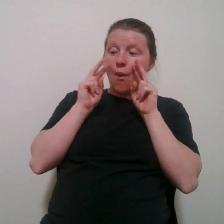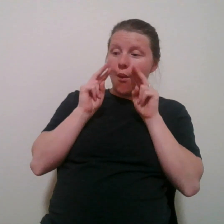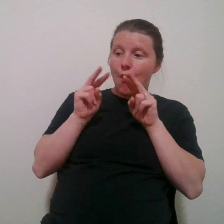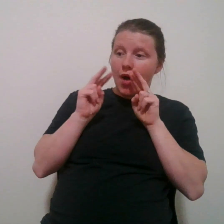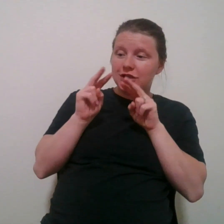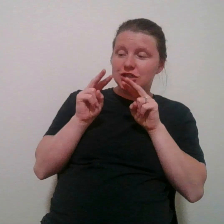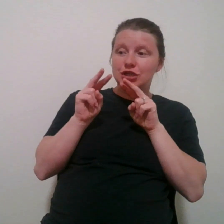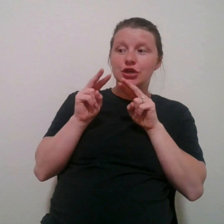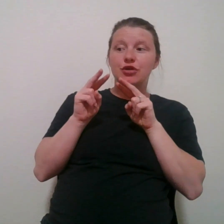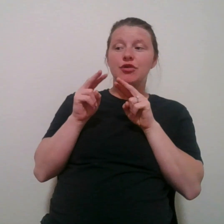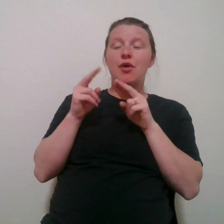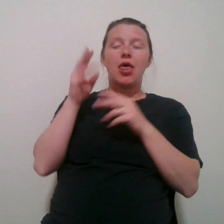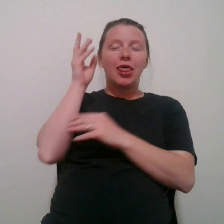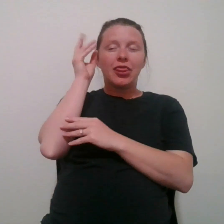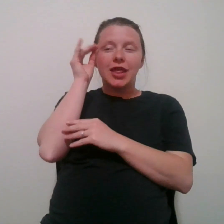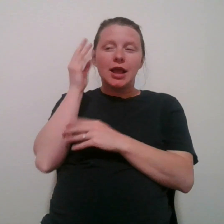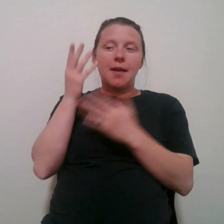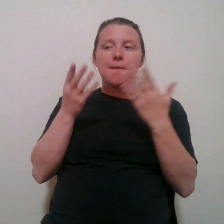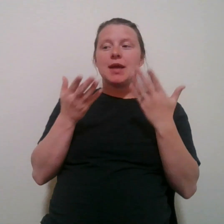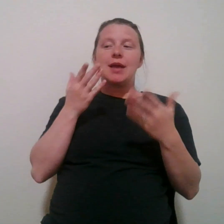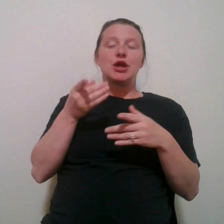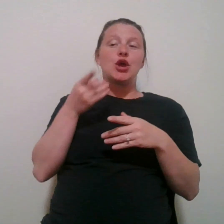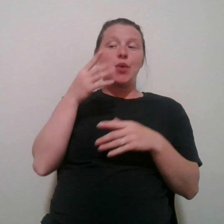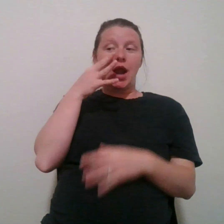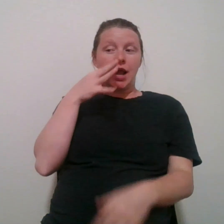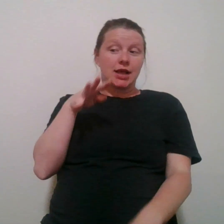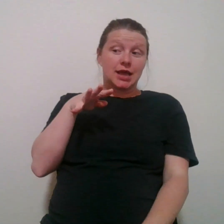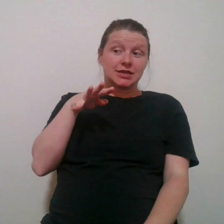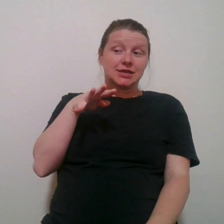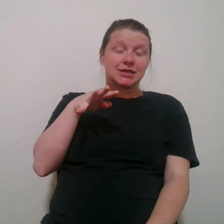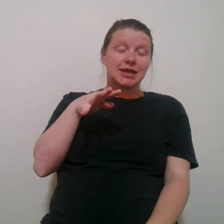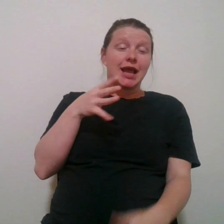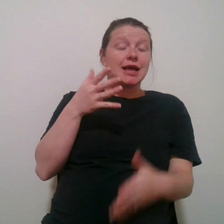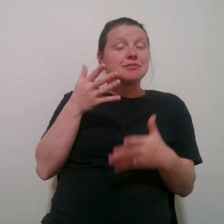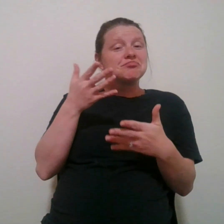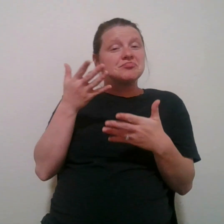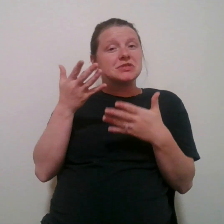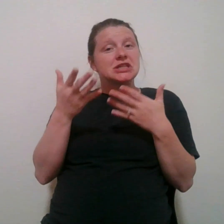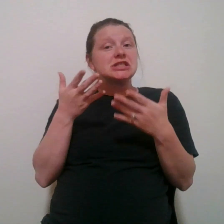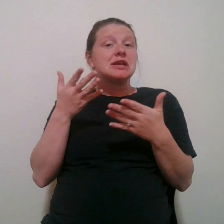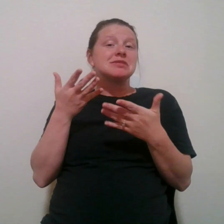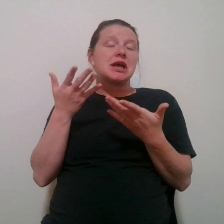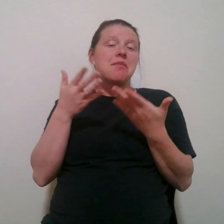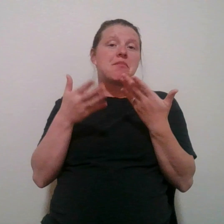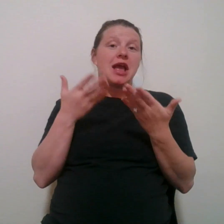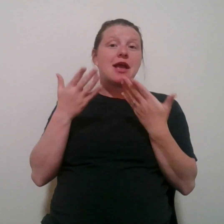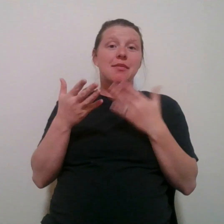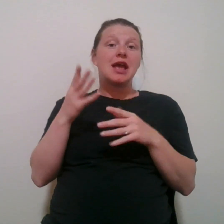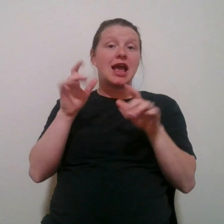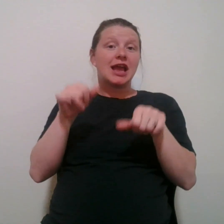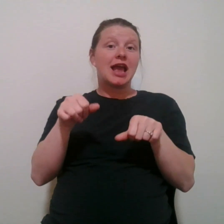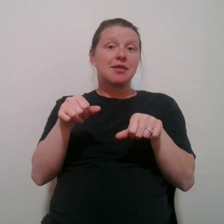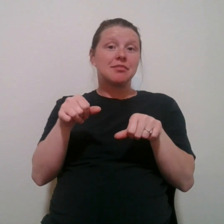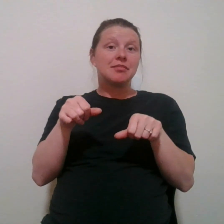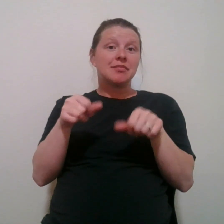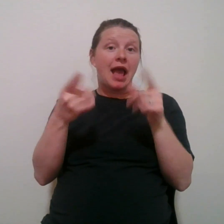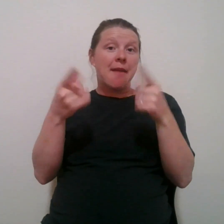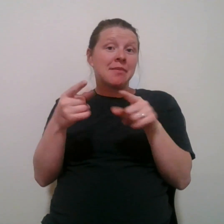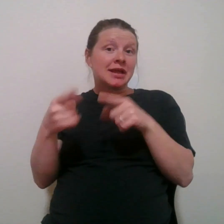neglected? It seems like that could be one of the areas that would show up in some of our children who